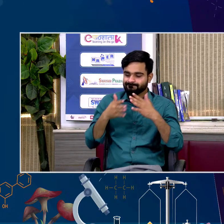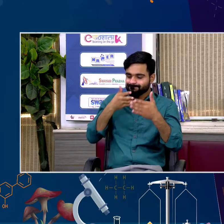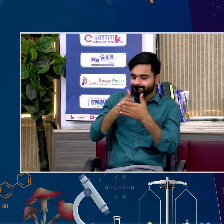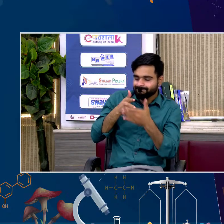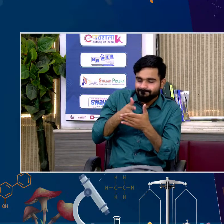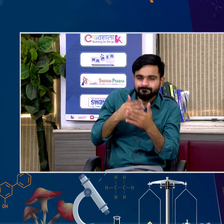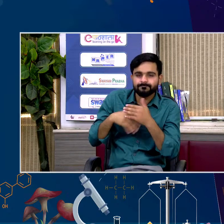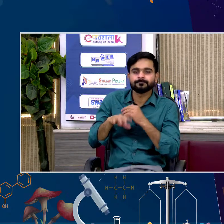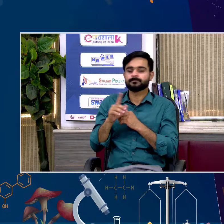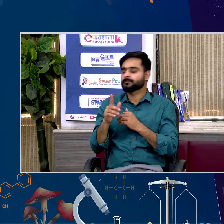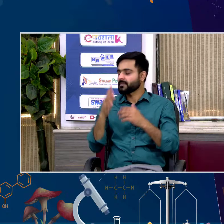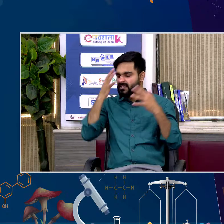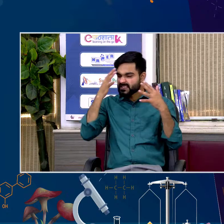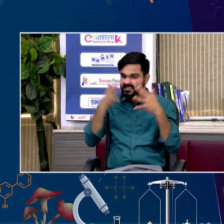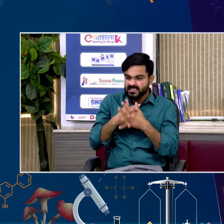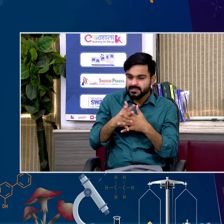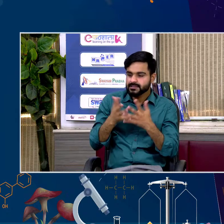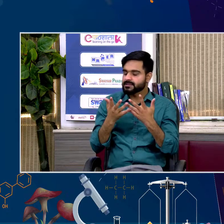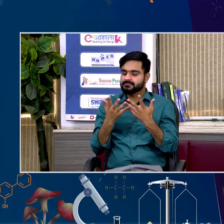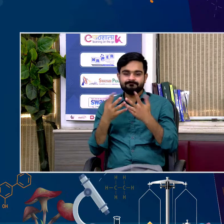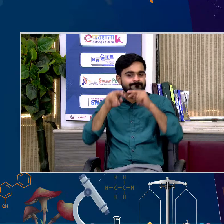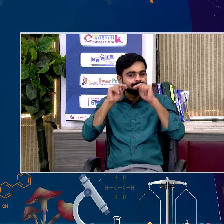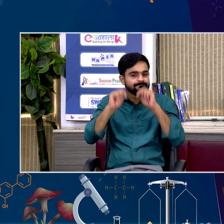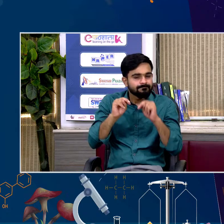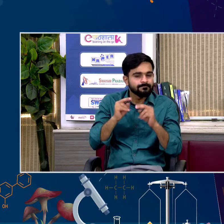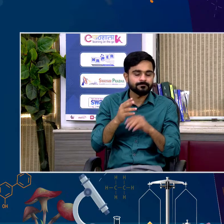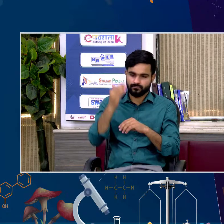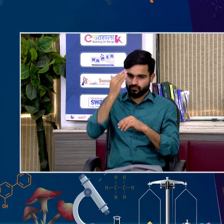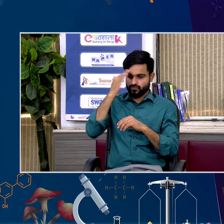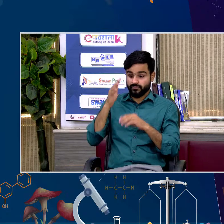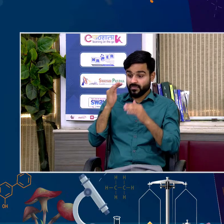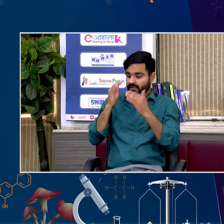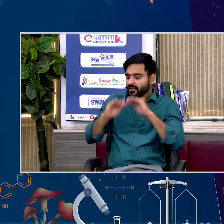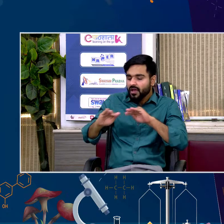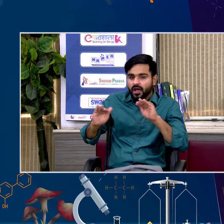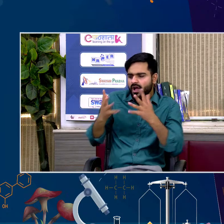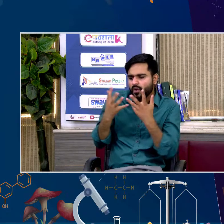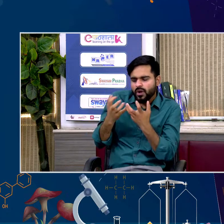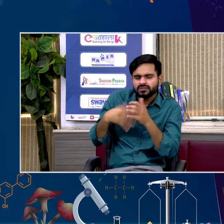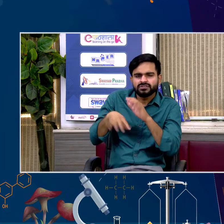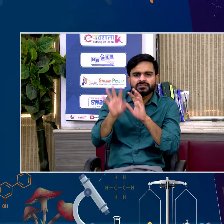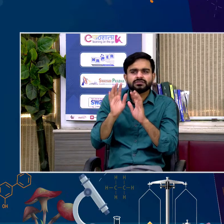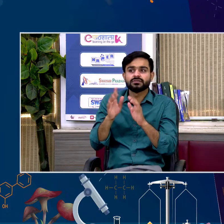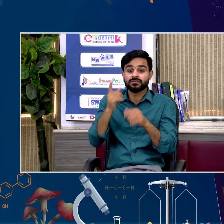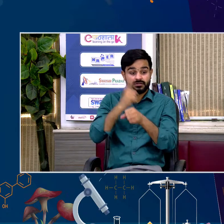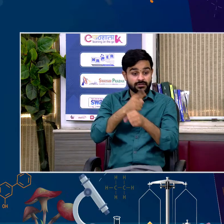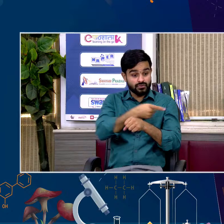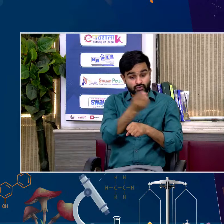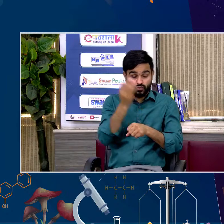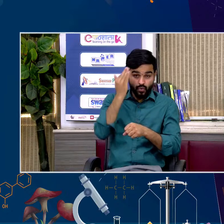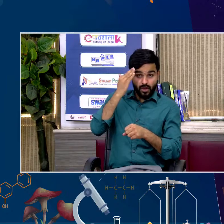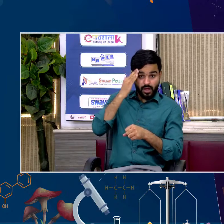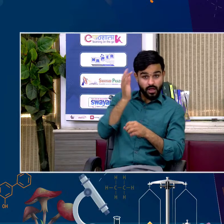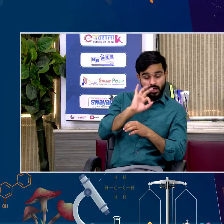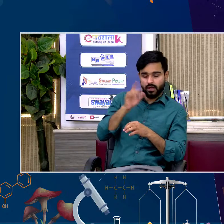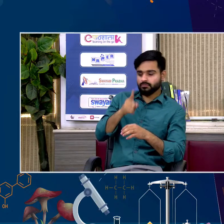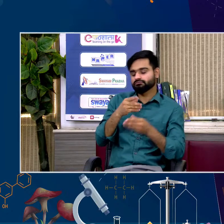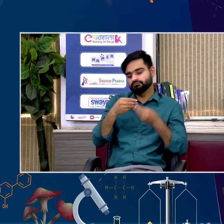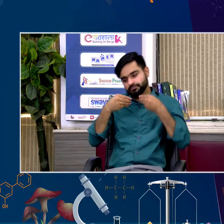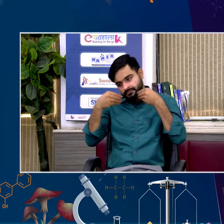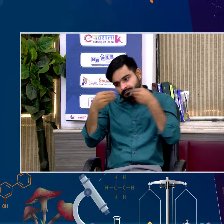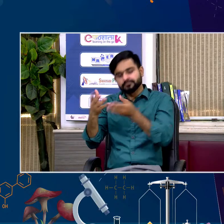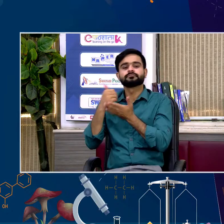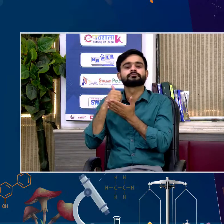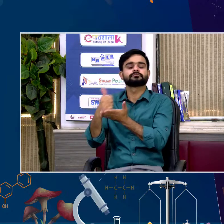the child's interests, the child's needs, right? The child's preferences. If the teacher knows about this, she will be able to